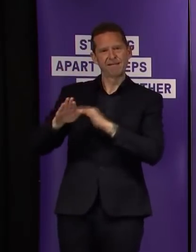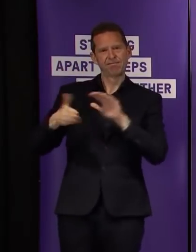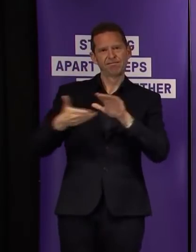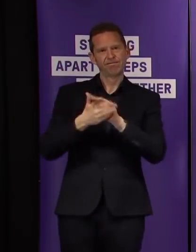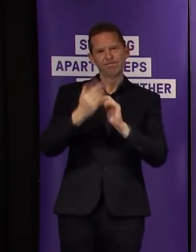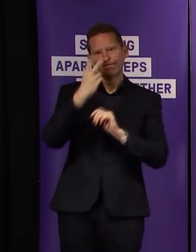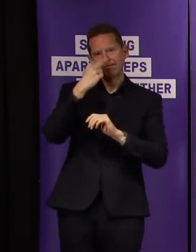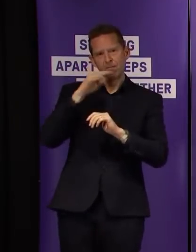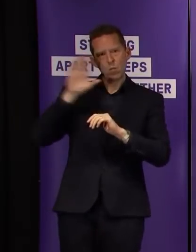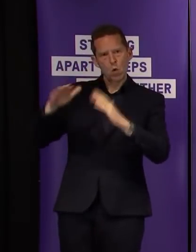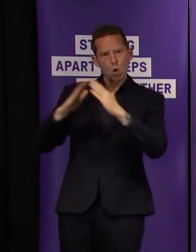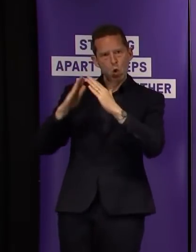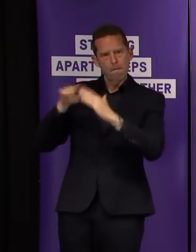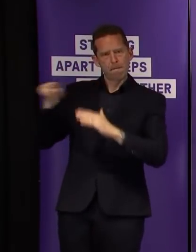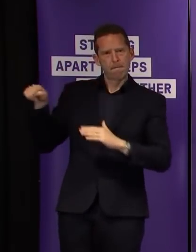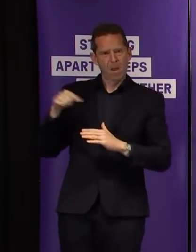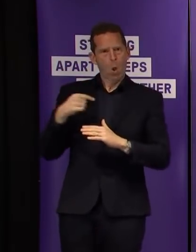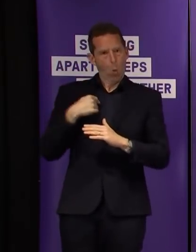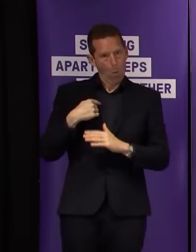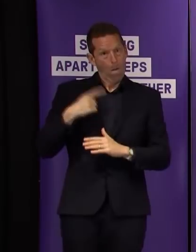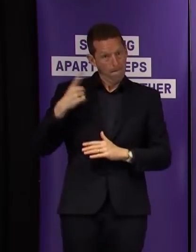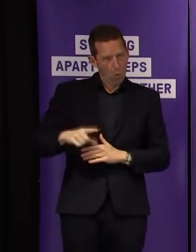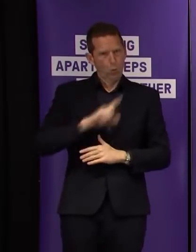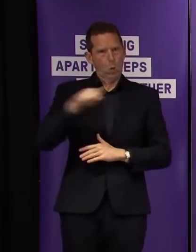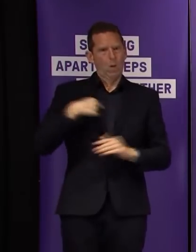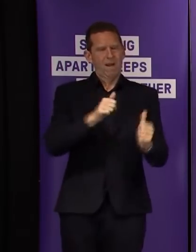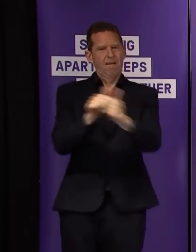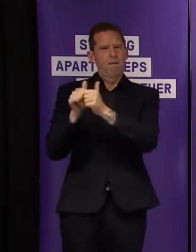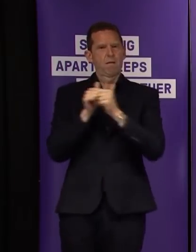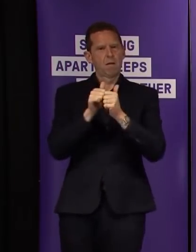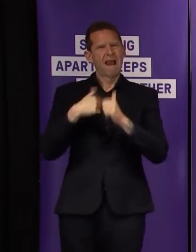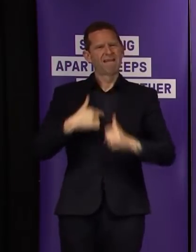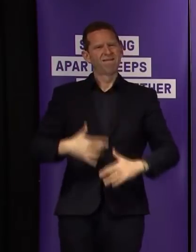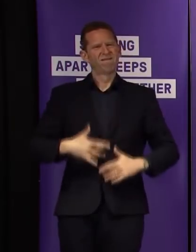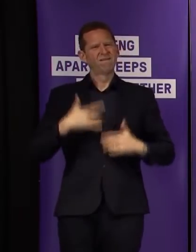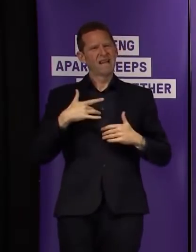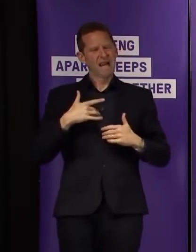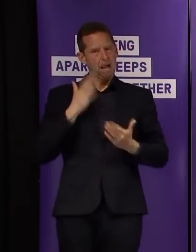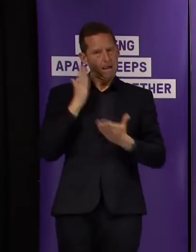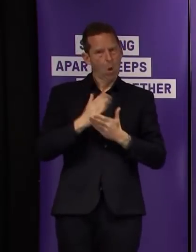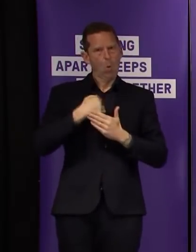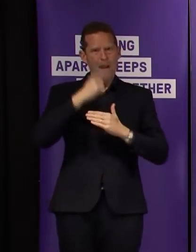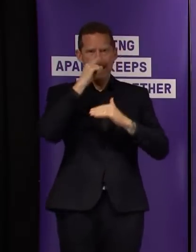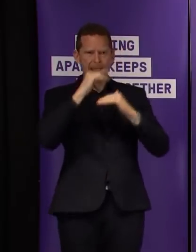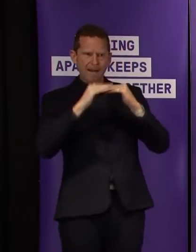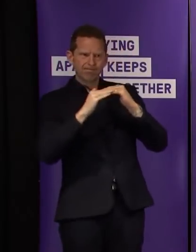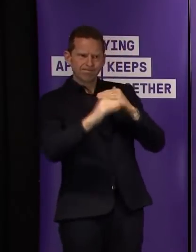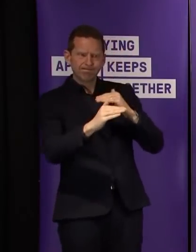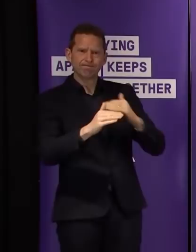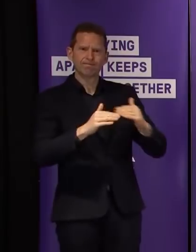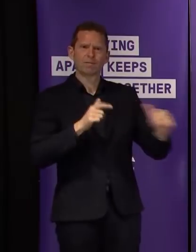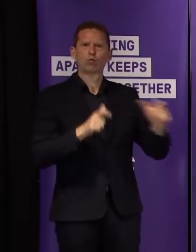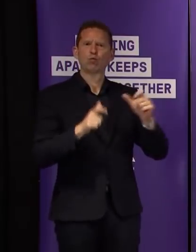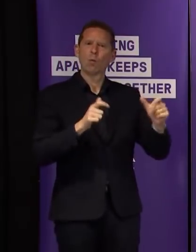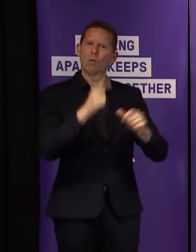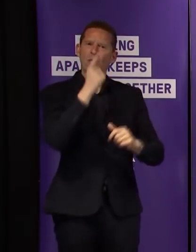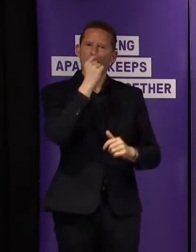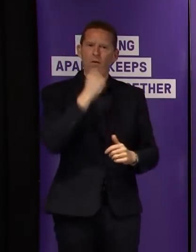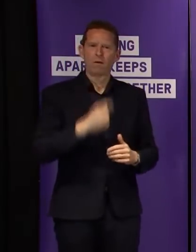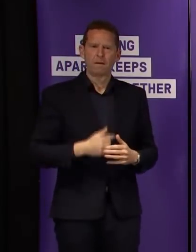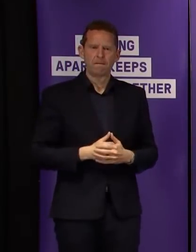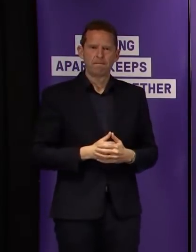because we're working together, and I'm confident that the stability that's come to aged care can be maintained. But if this was